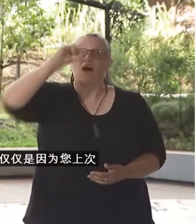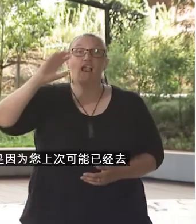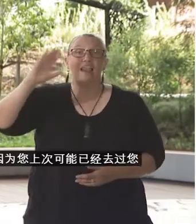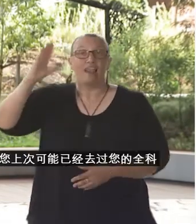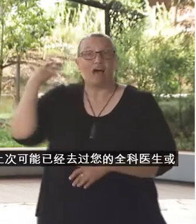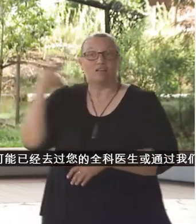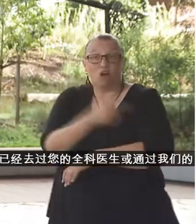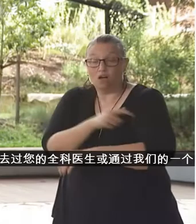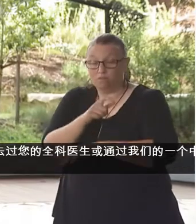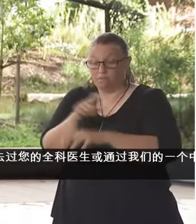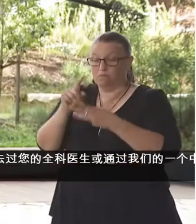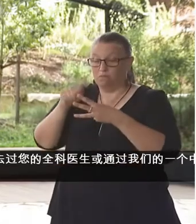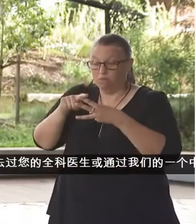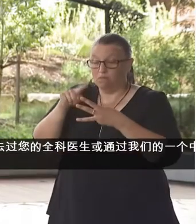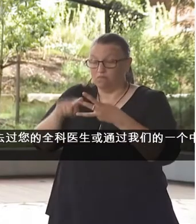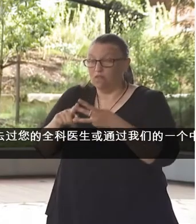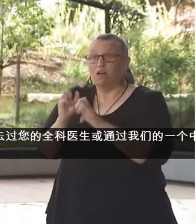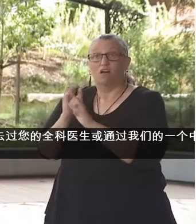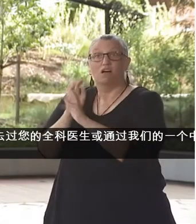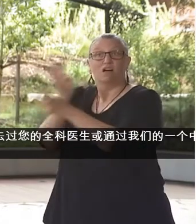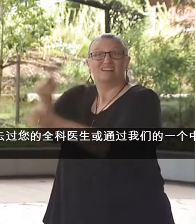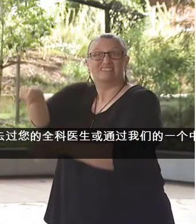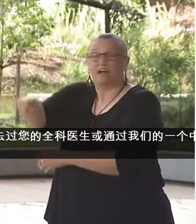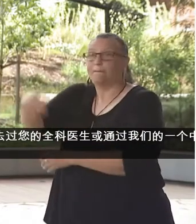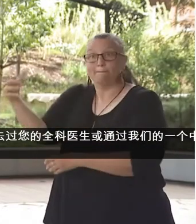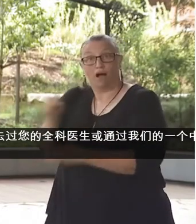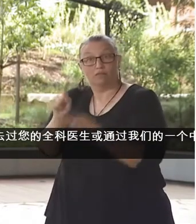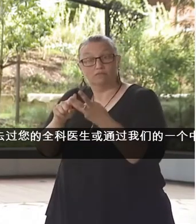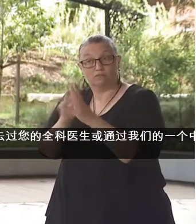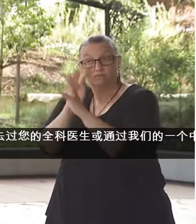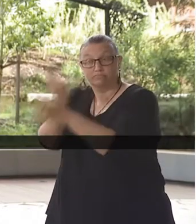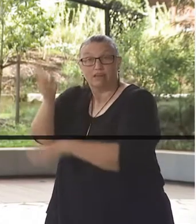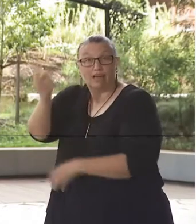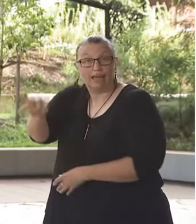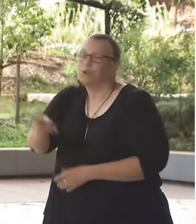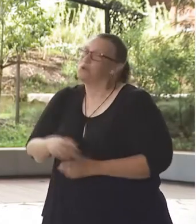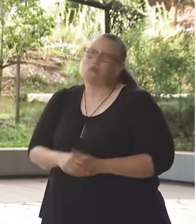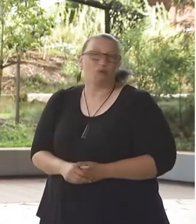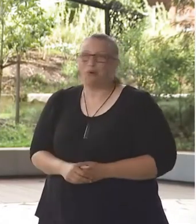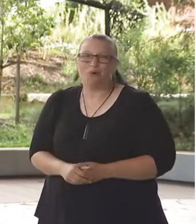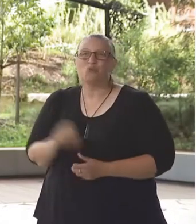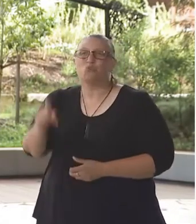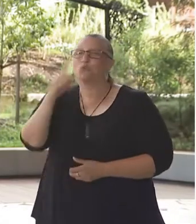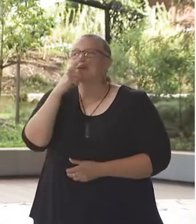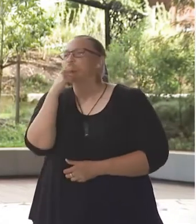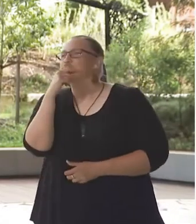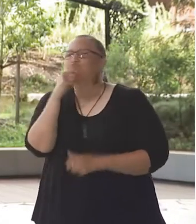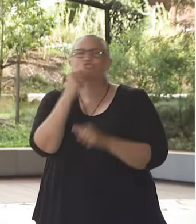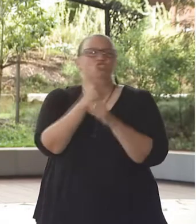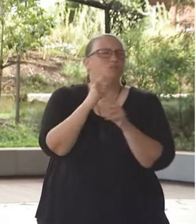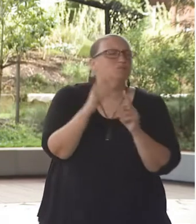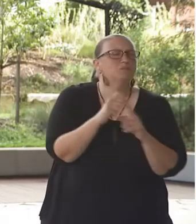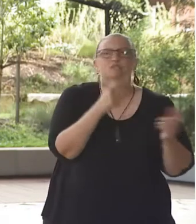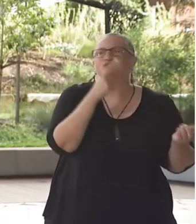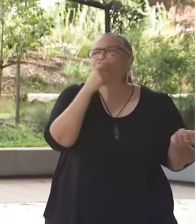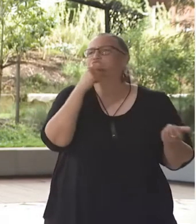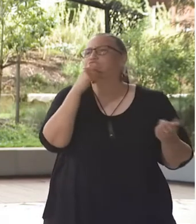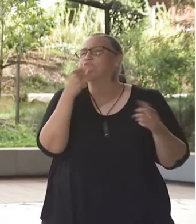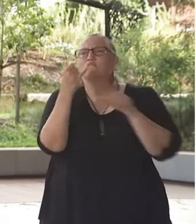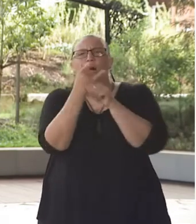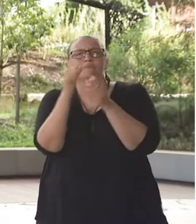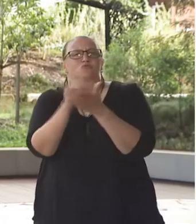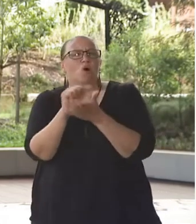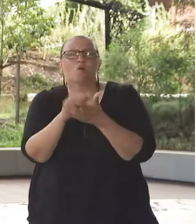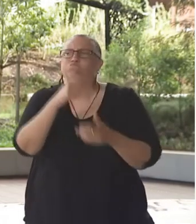you can make that appointment at any one of those three areas, at your pharmacist, your GP, or at any one of